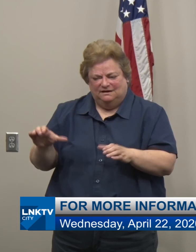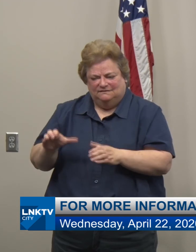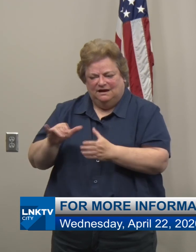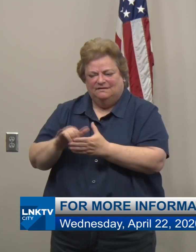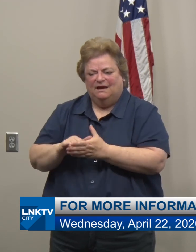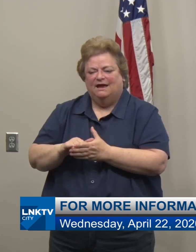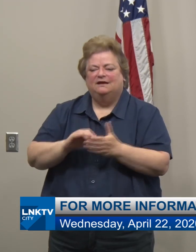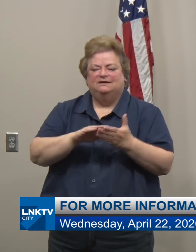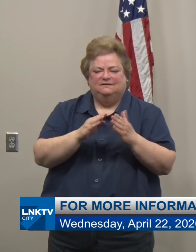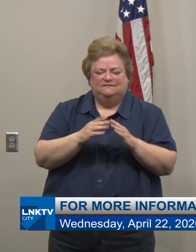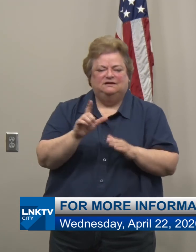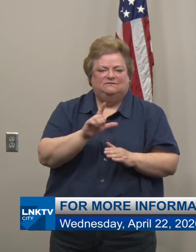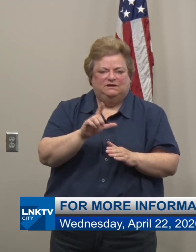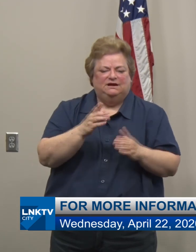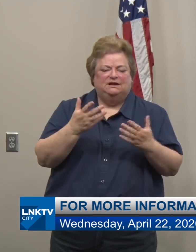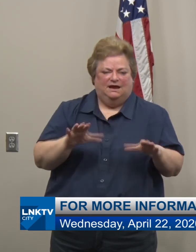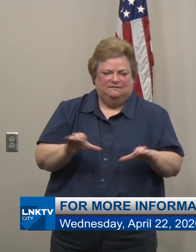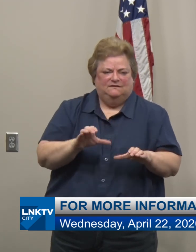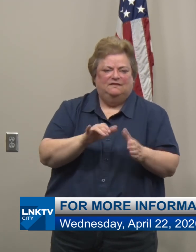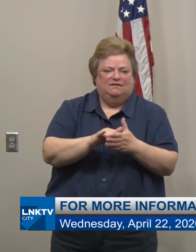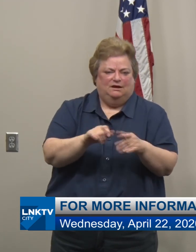we have done that as well.